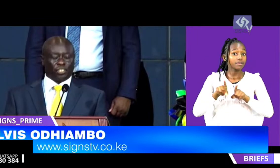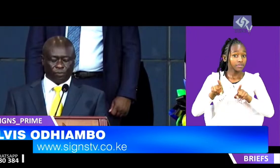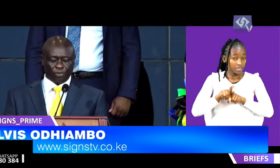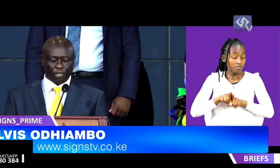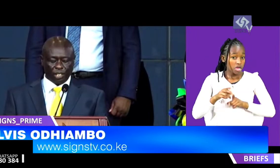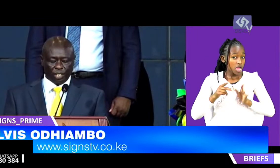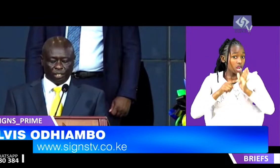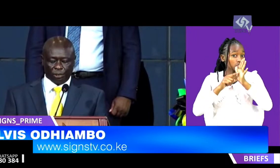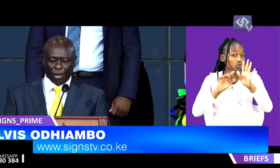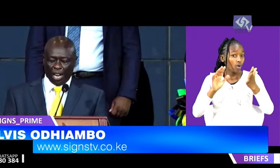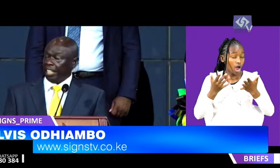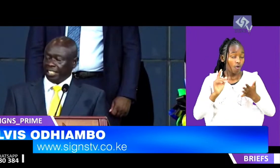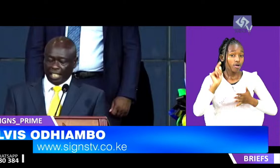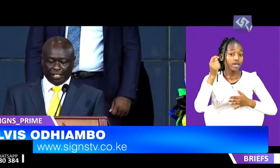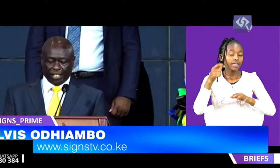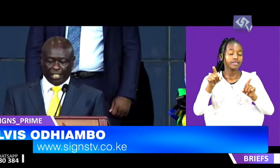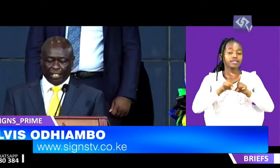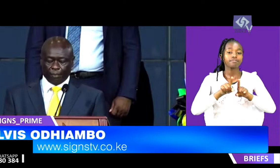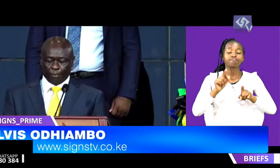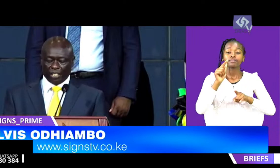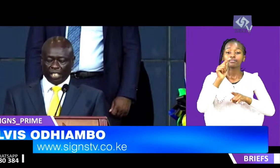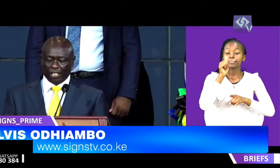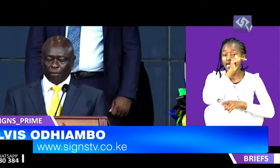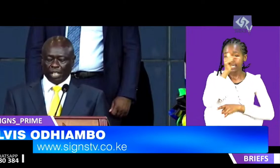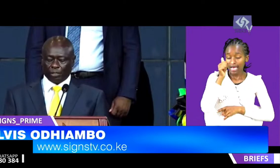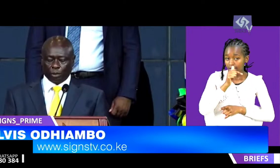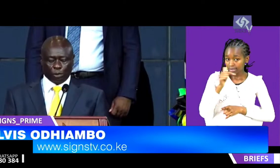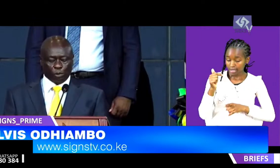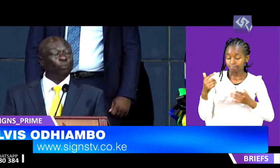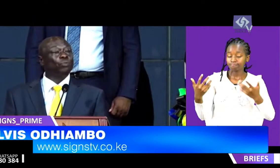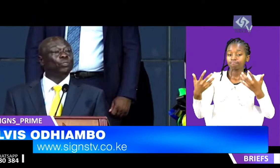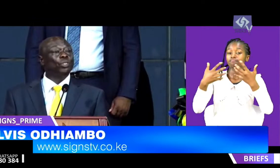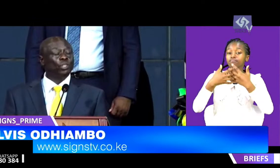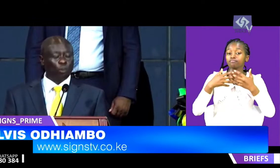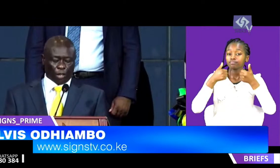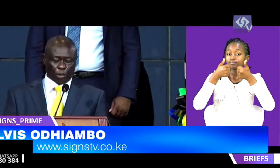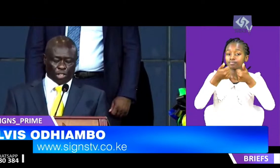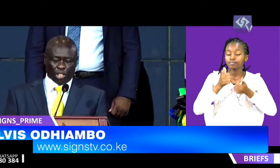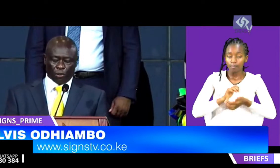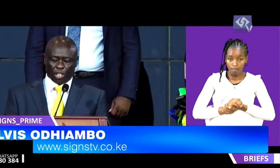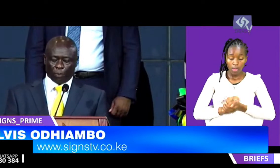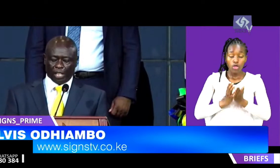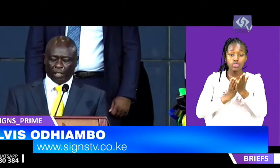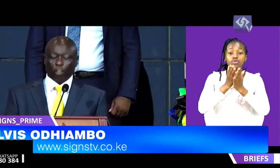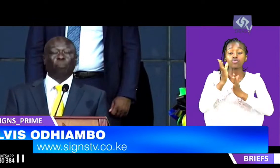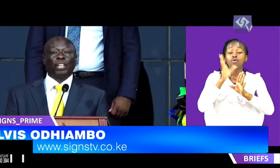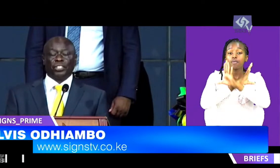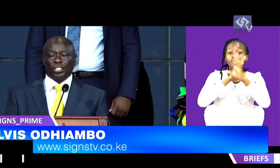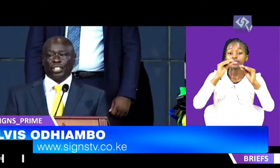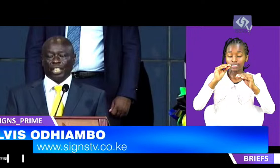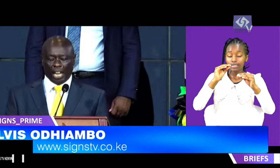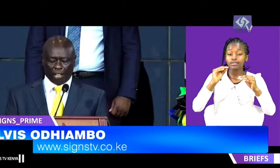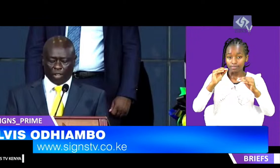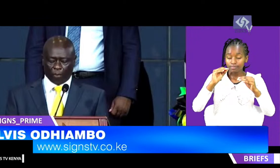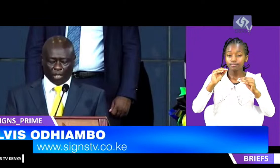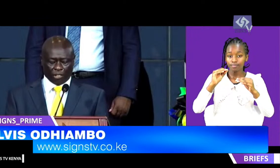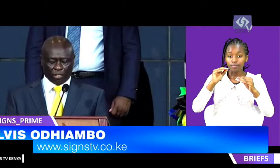decades. Through Her Excellency President Samia Suluhu, we continue deepening cooperation and